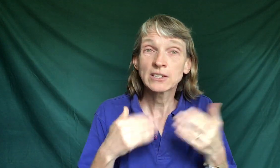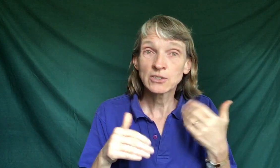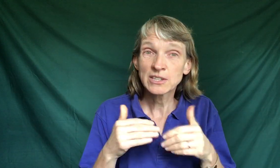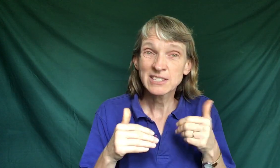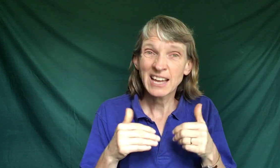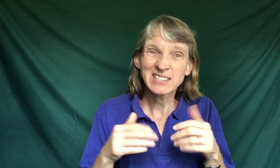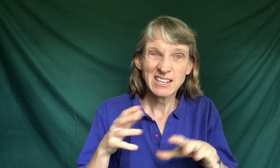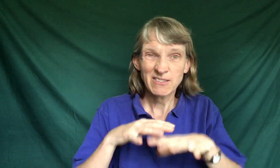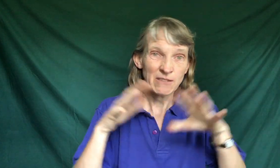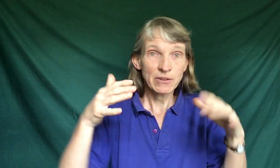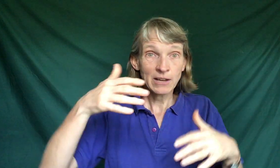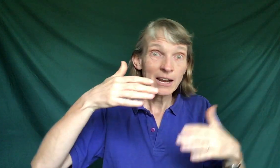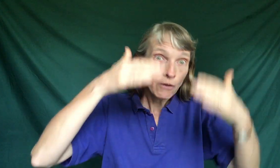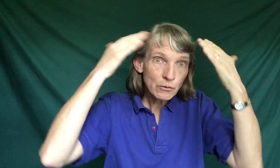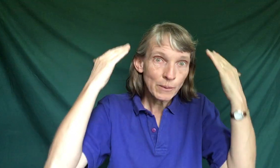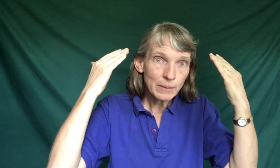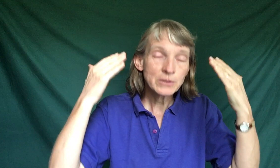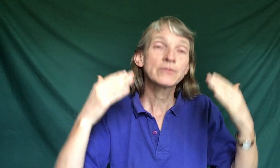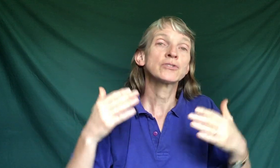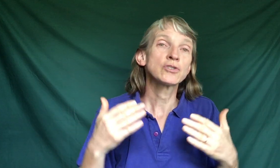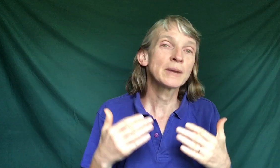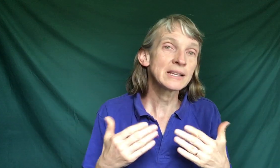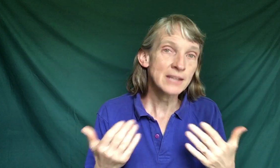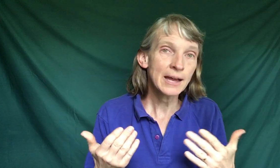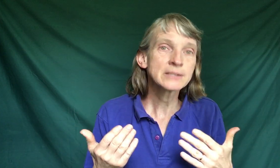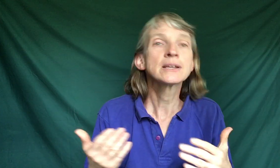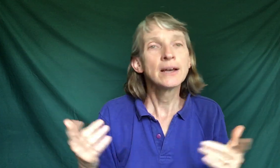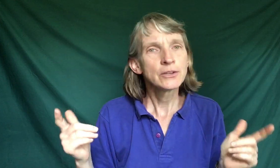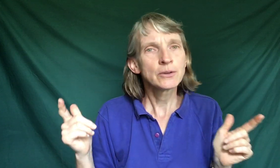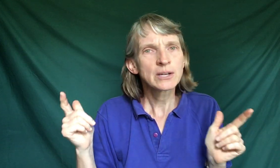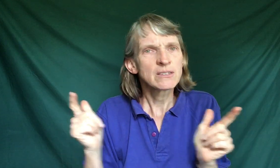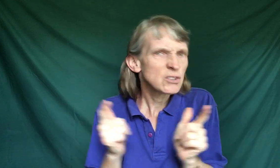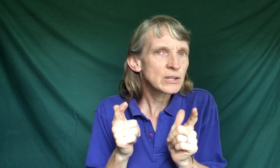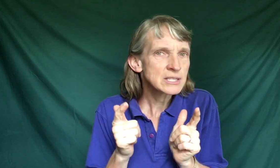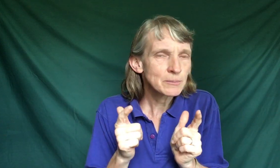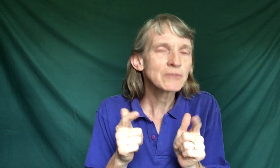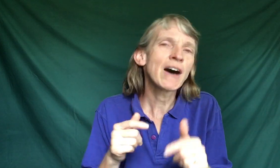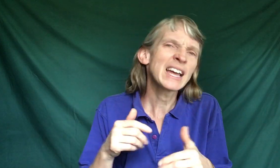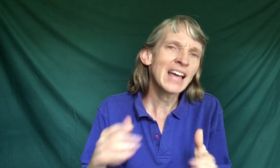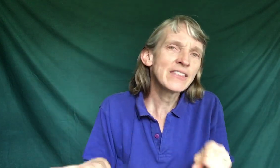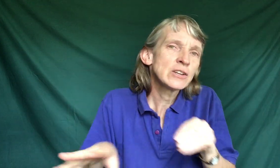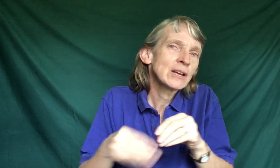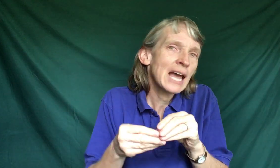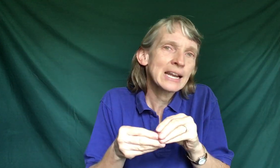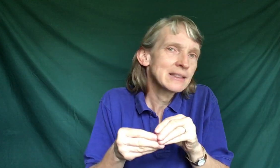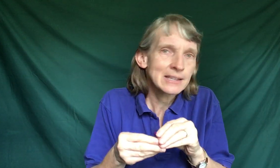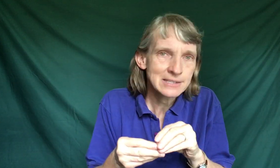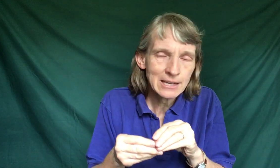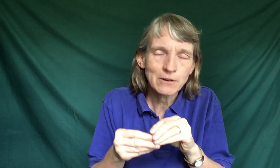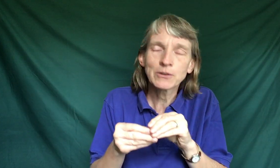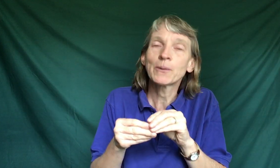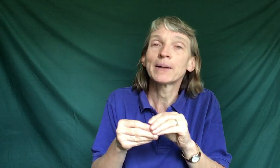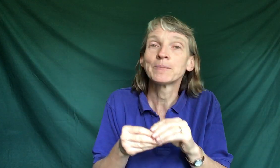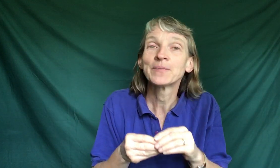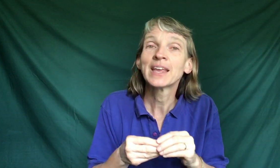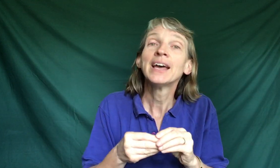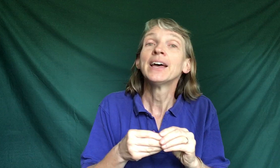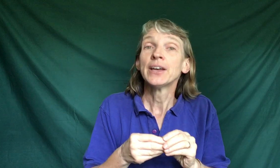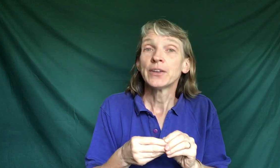learn the signs and that they feel kind of overwhelmed if there's too many signs, you can simplify it, and then you can add in things later if you want.